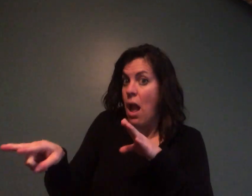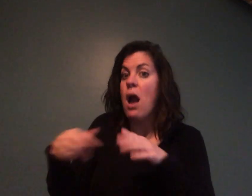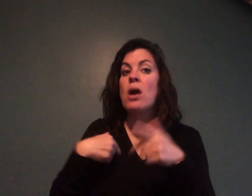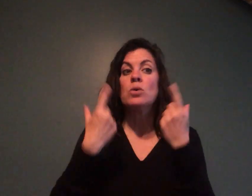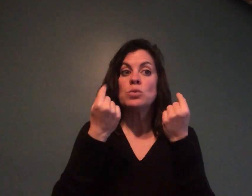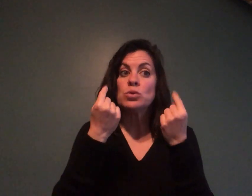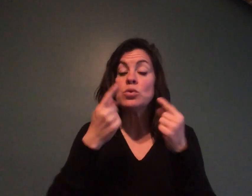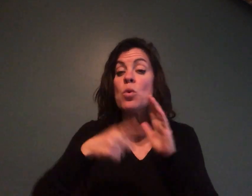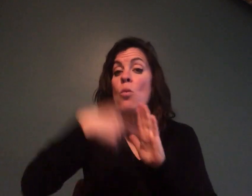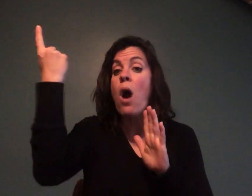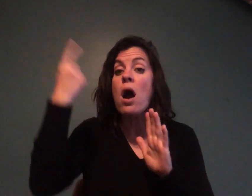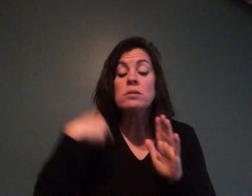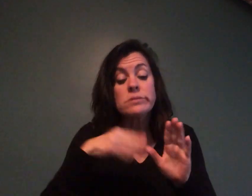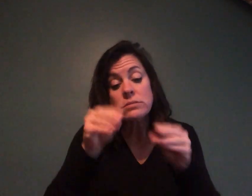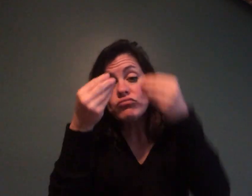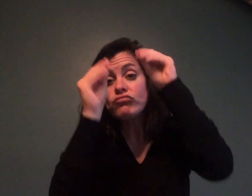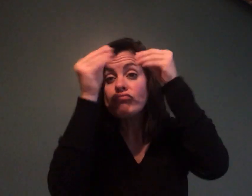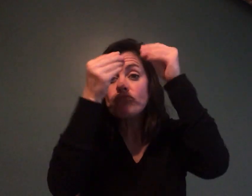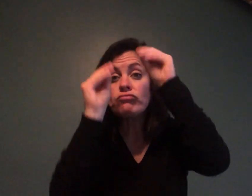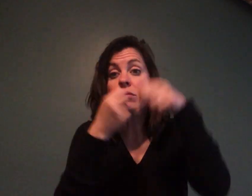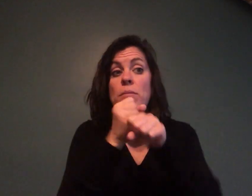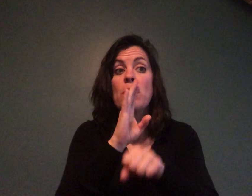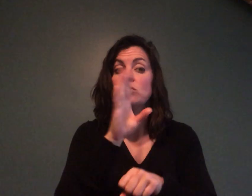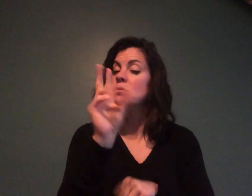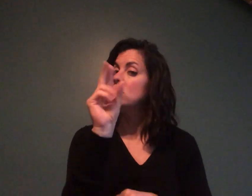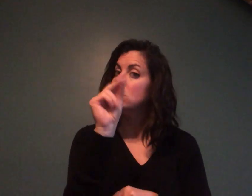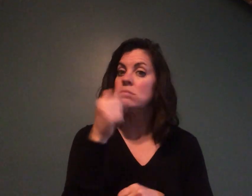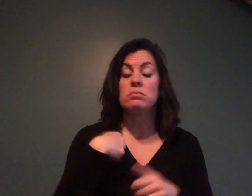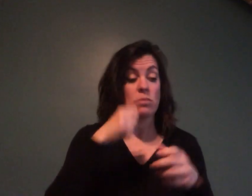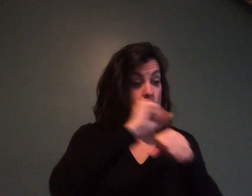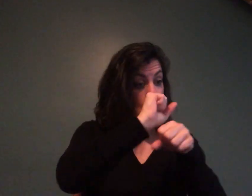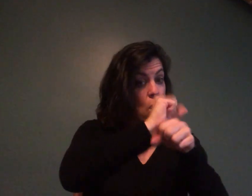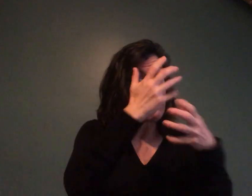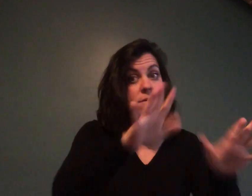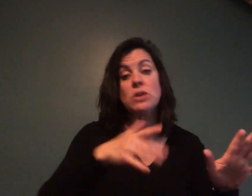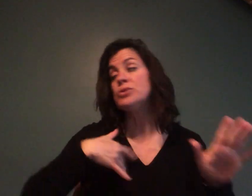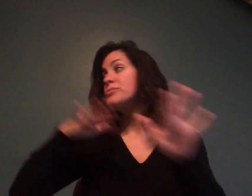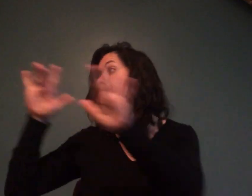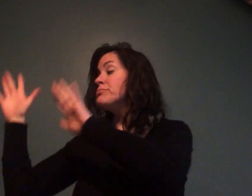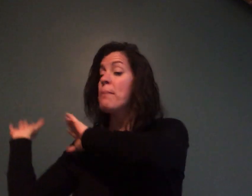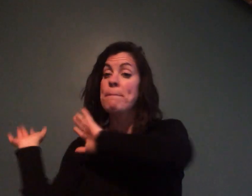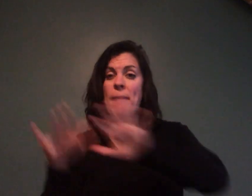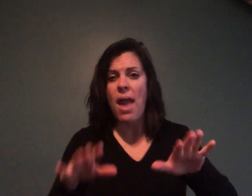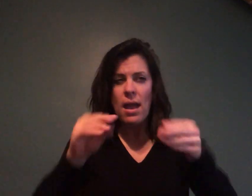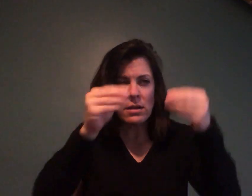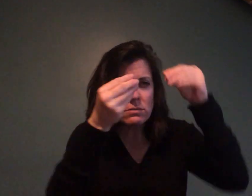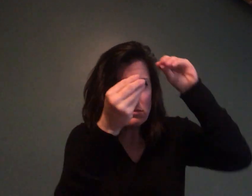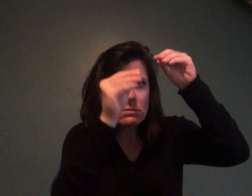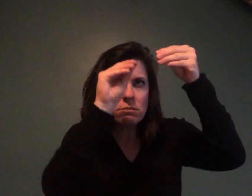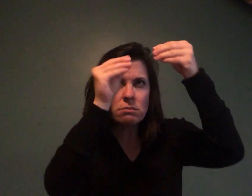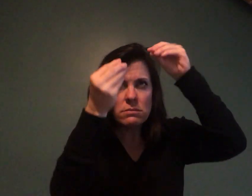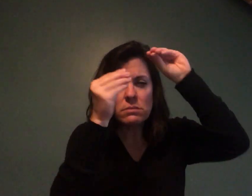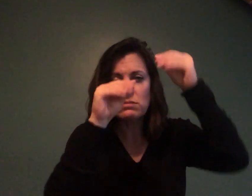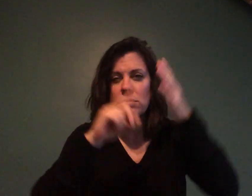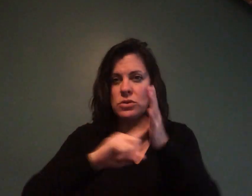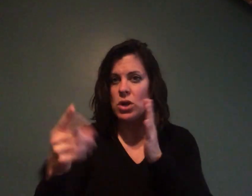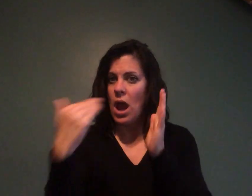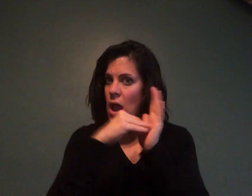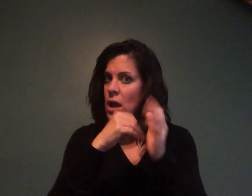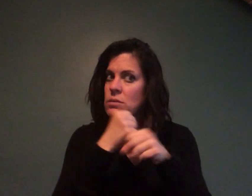Never operate a piece of electrical equipment that has a danger tag or a lockout device. Okay, we did lockout devices the other day, didn't we, people?